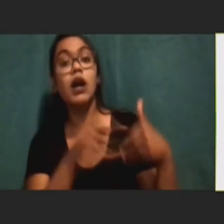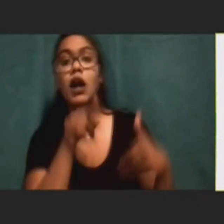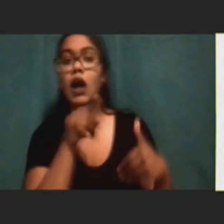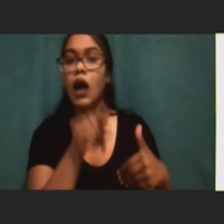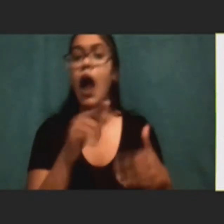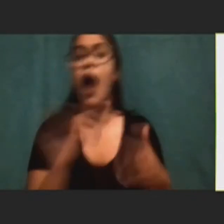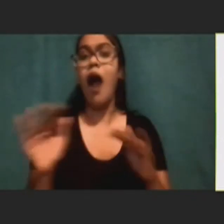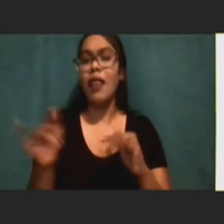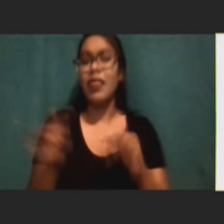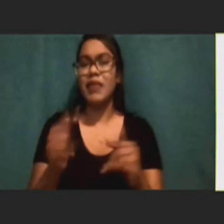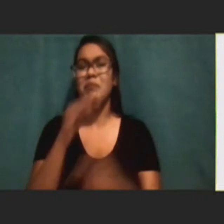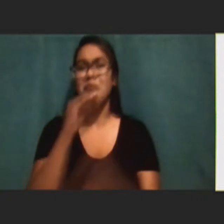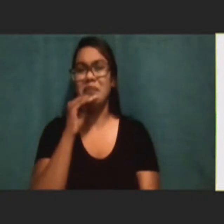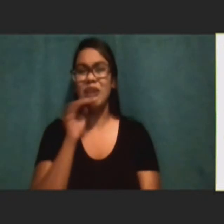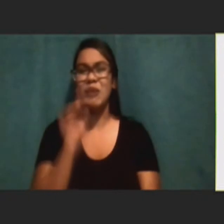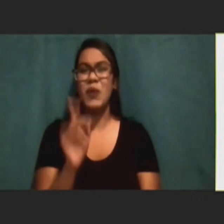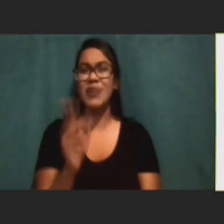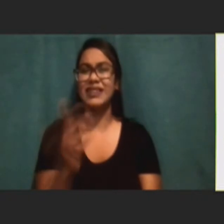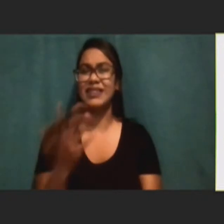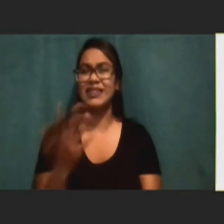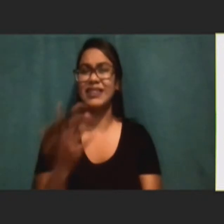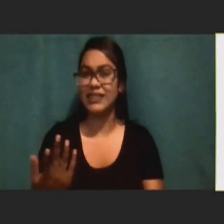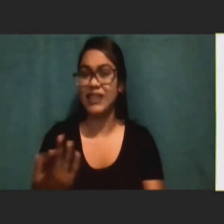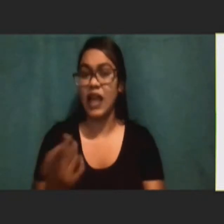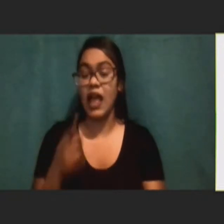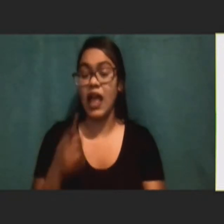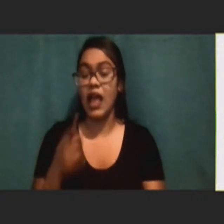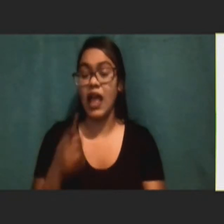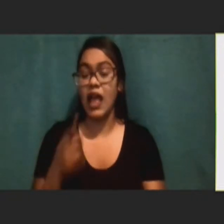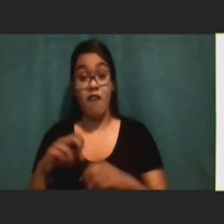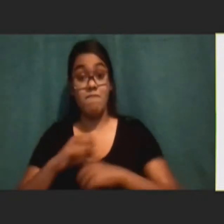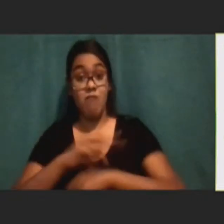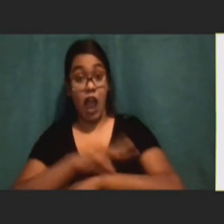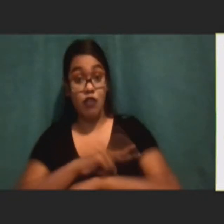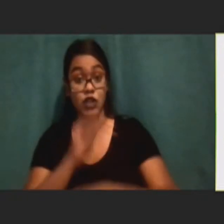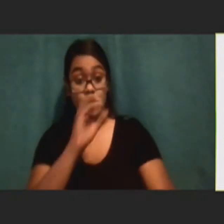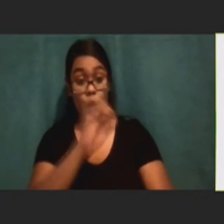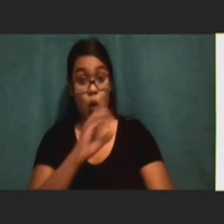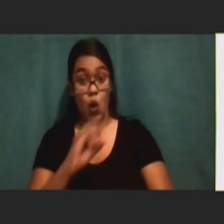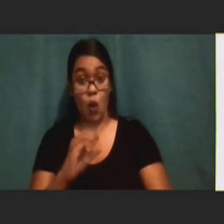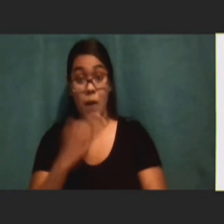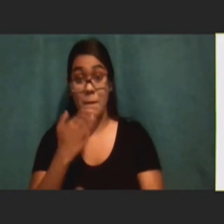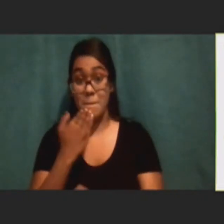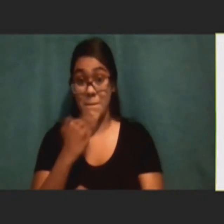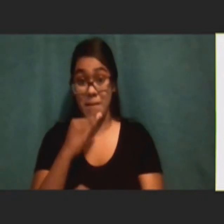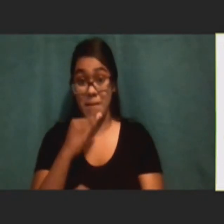this virus, it's kept in some container in those countries and carried by